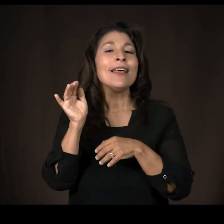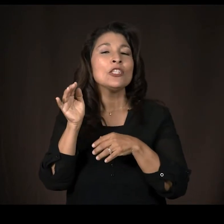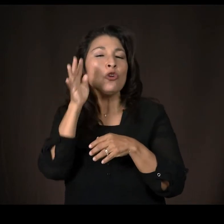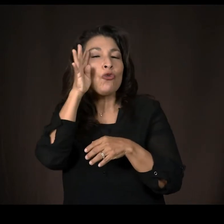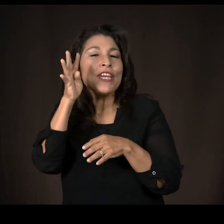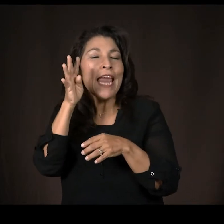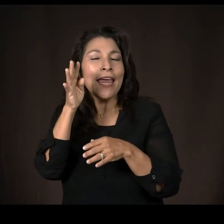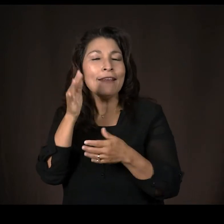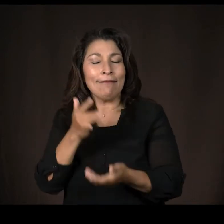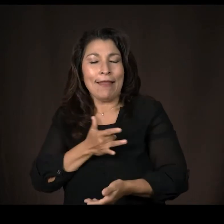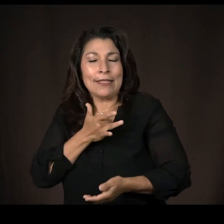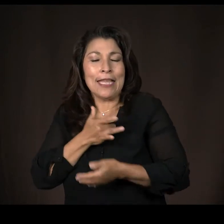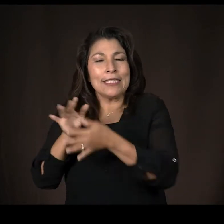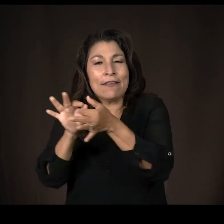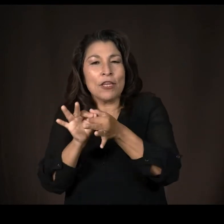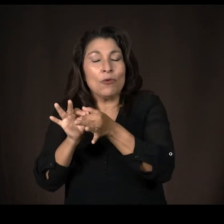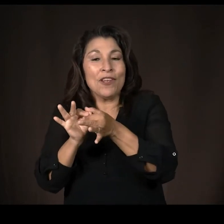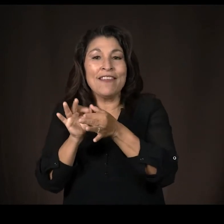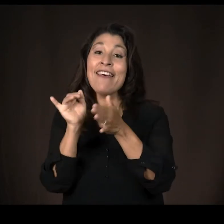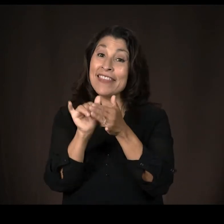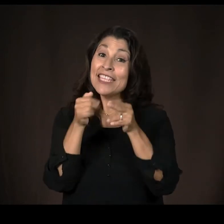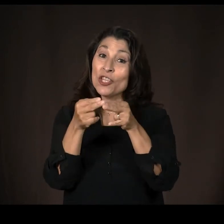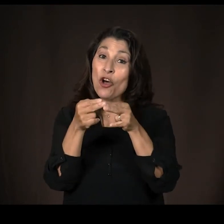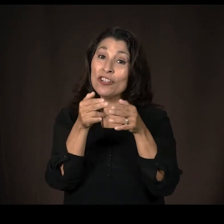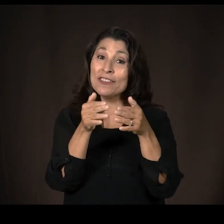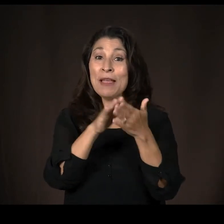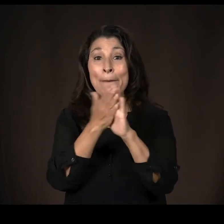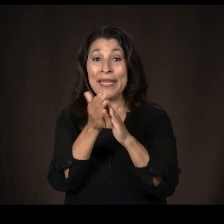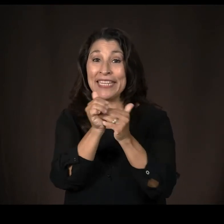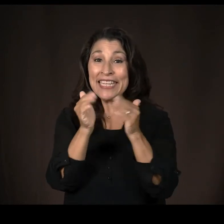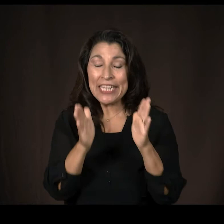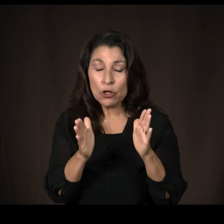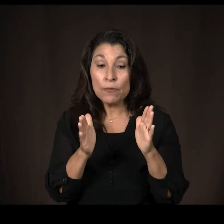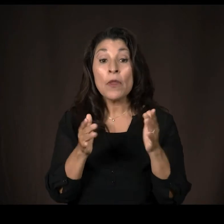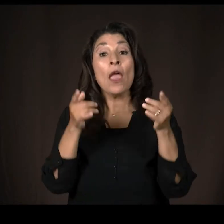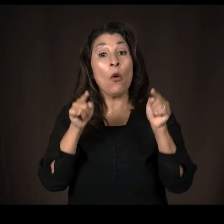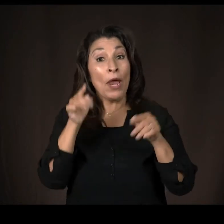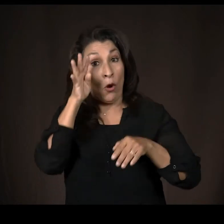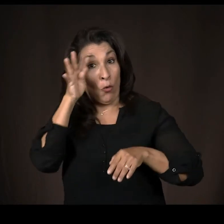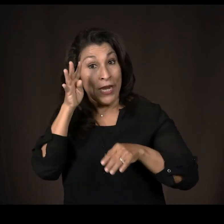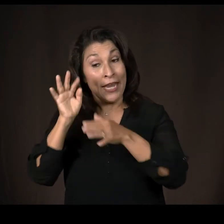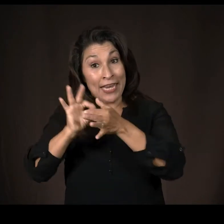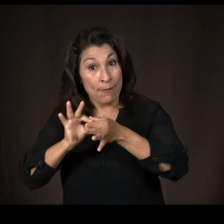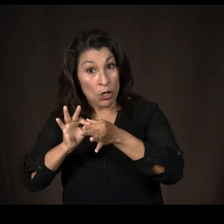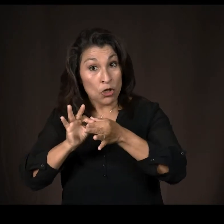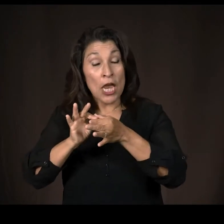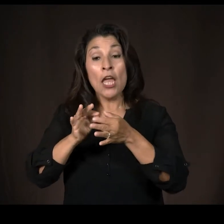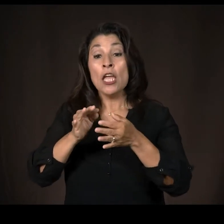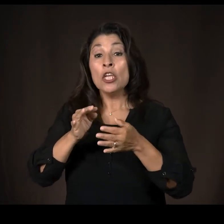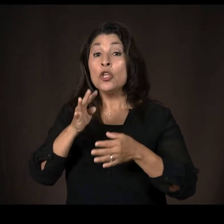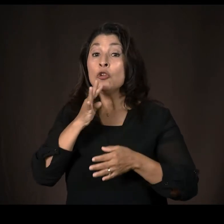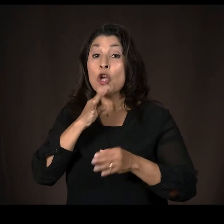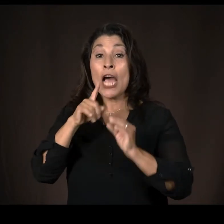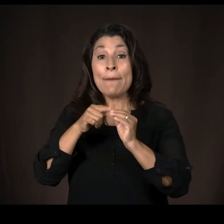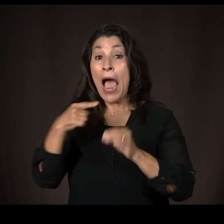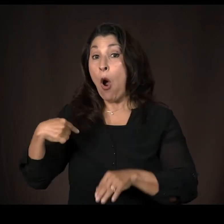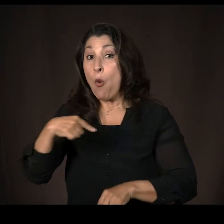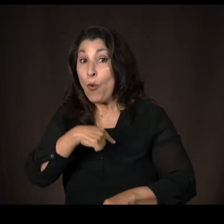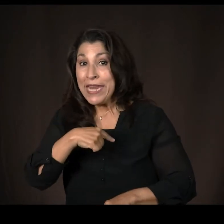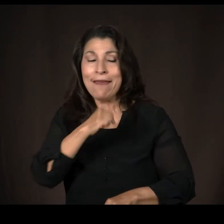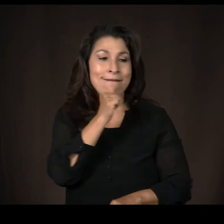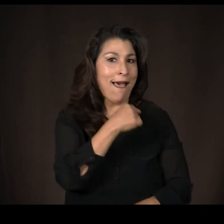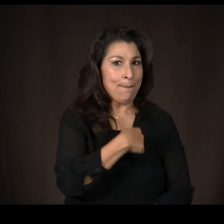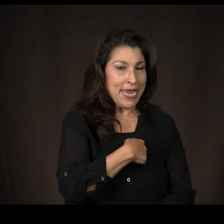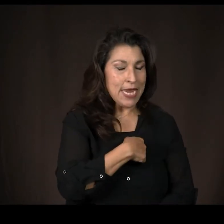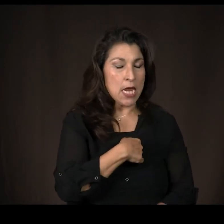all about. Now we come to the next step. When you create community, you talk about we, not me. Number